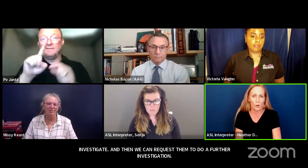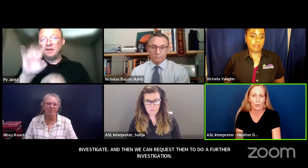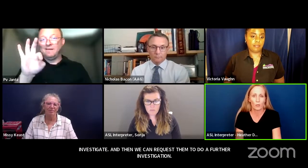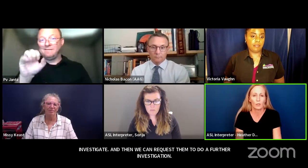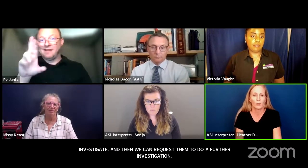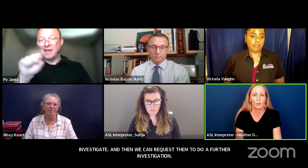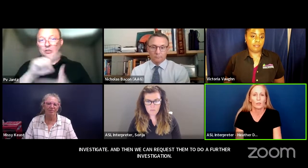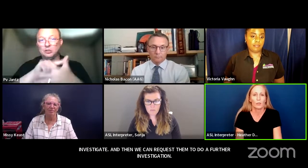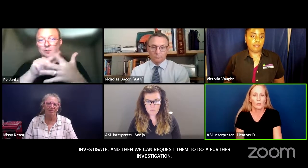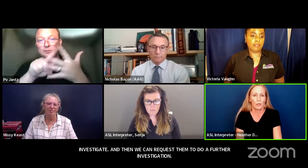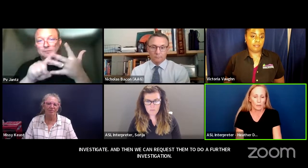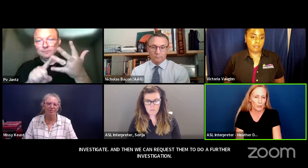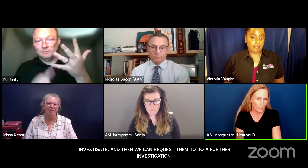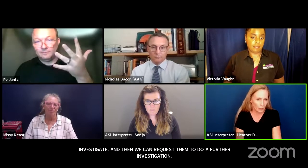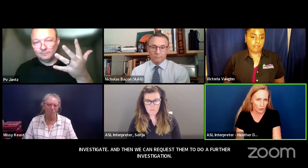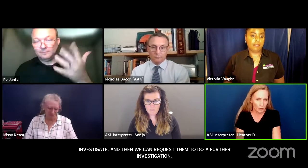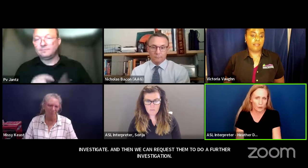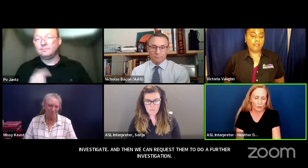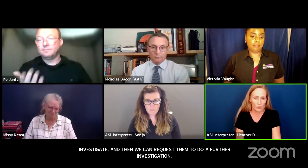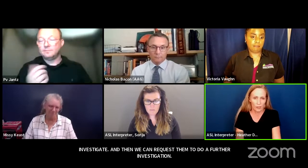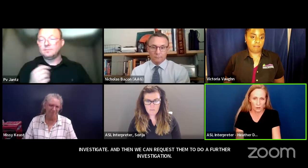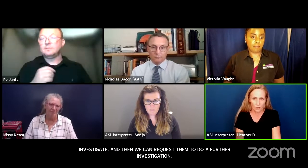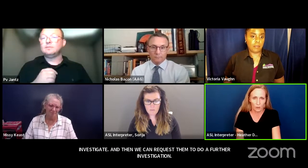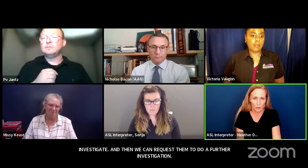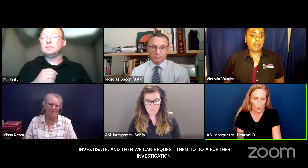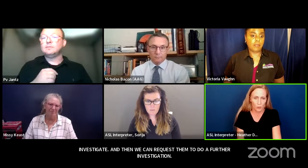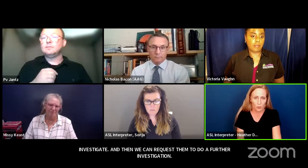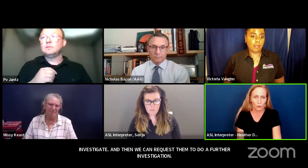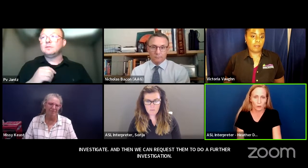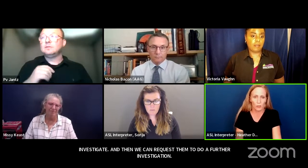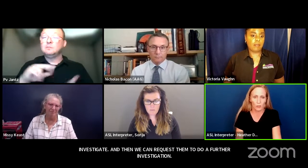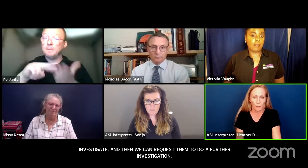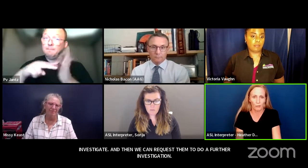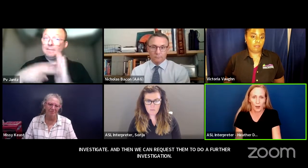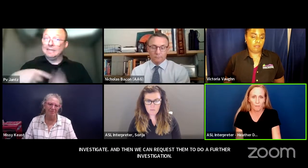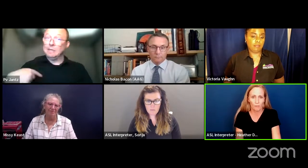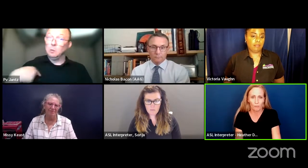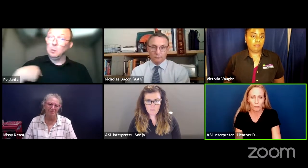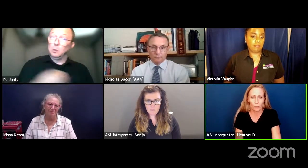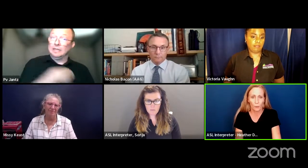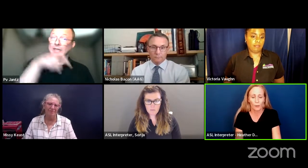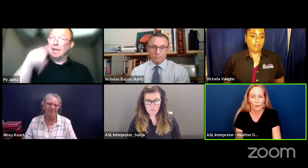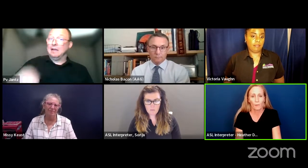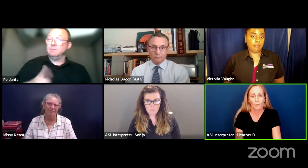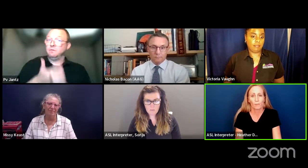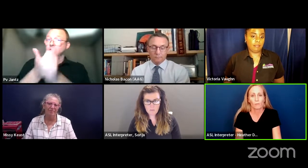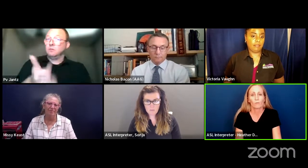us now. And because there are different factors, that's where the conclusion is coming from.